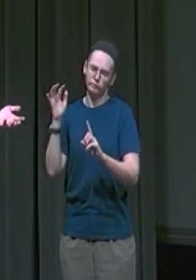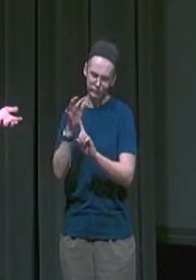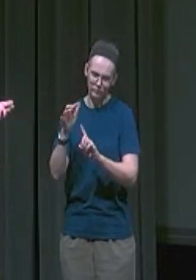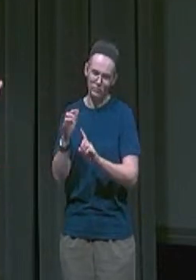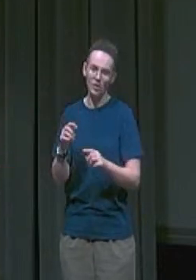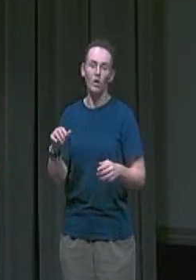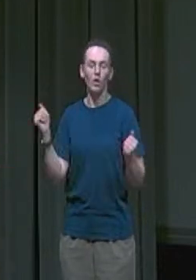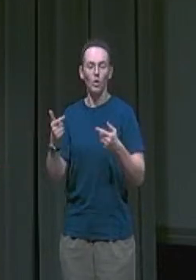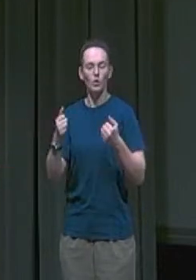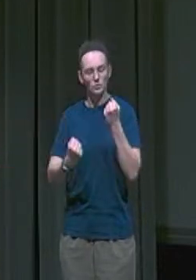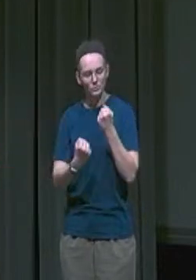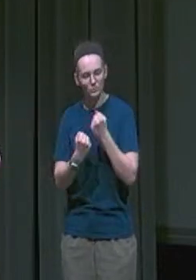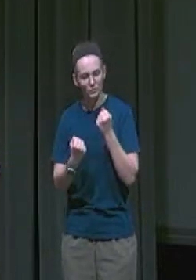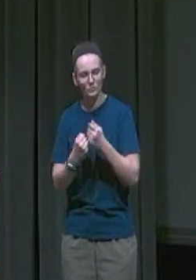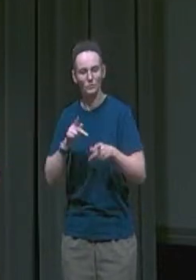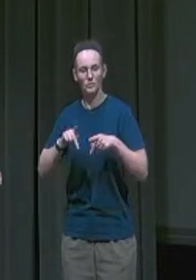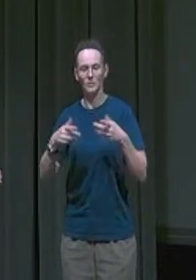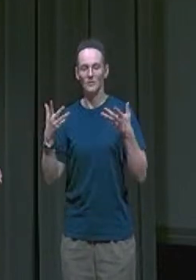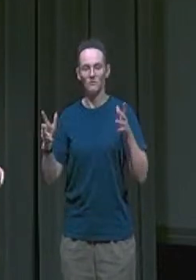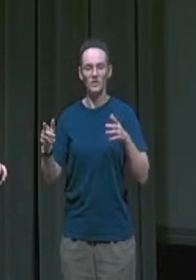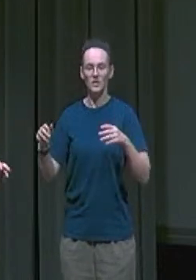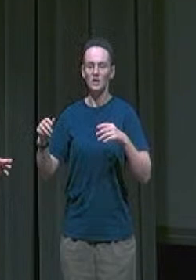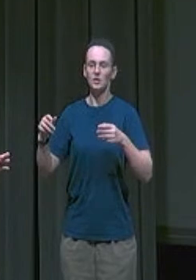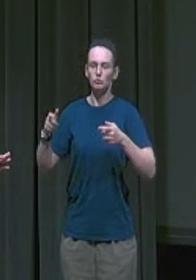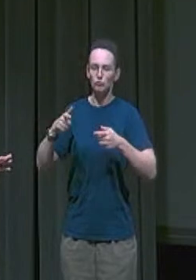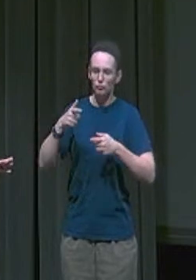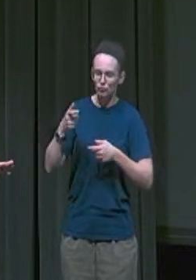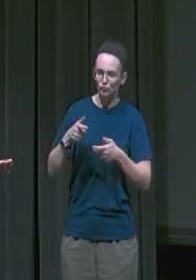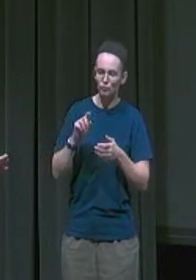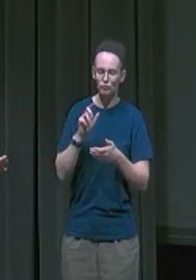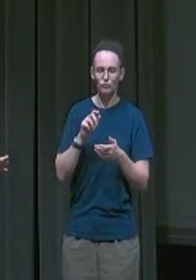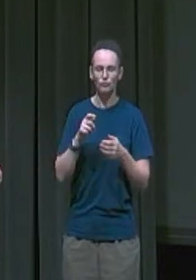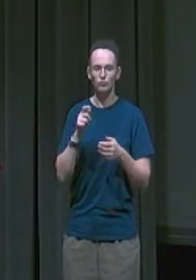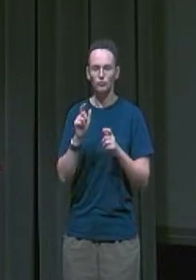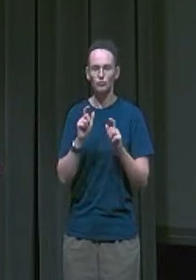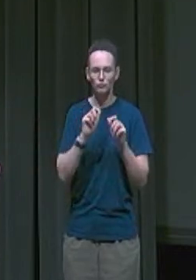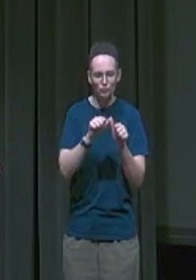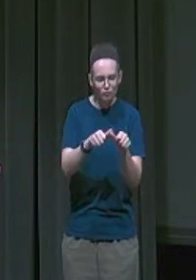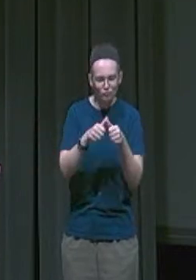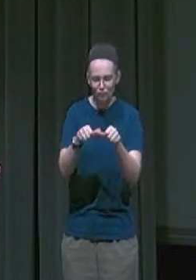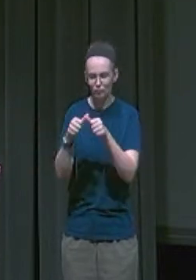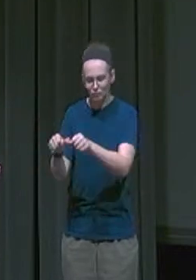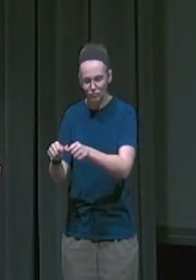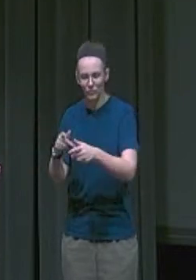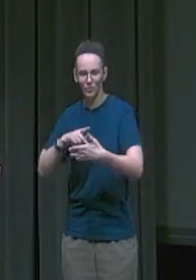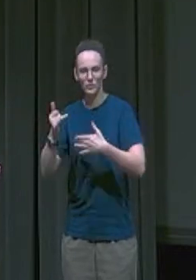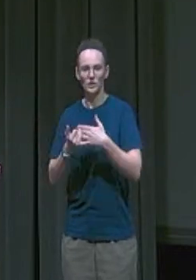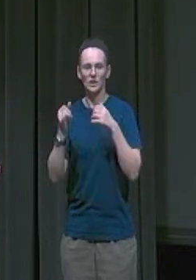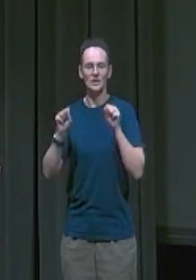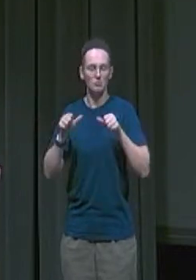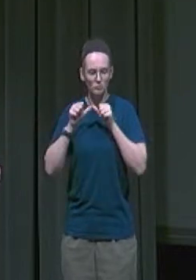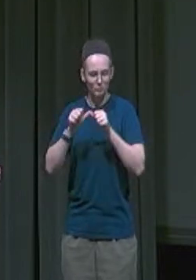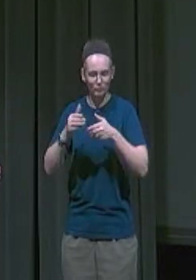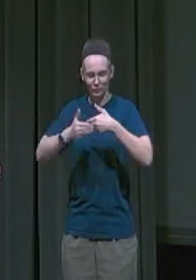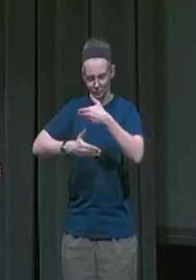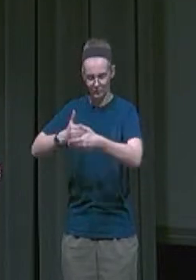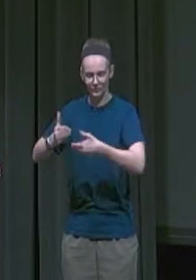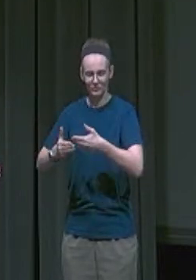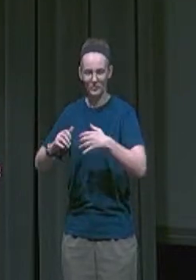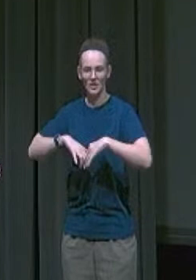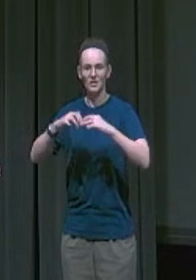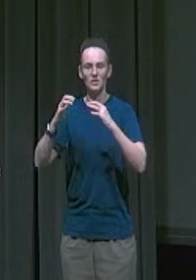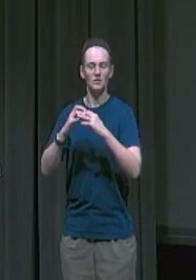the support that folks have given us to encourage this project to move forward, to restore